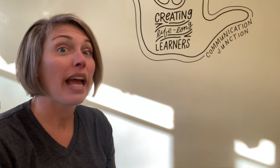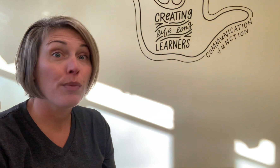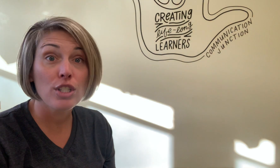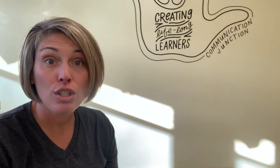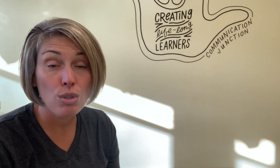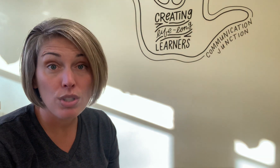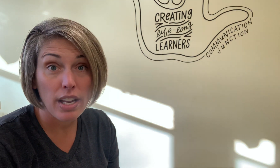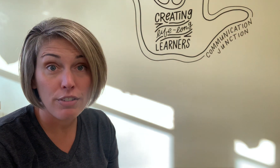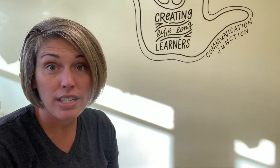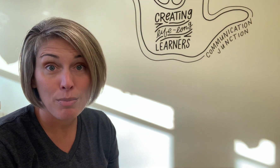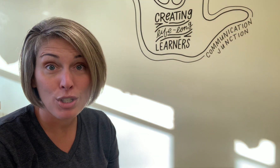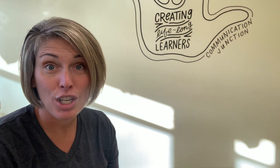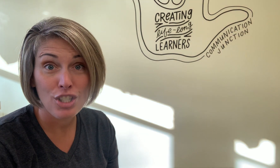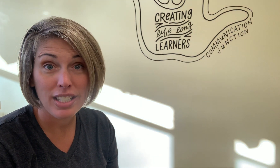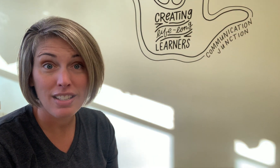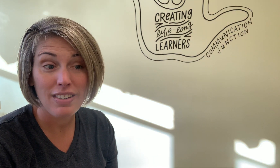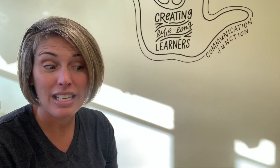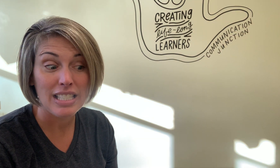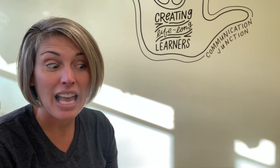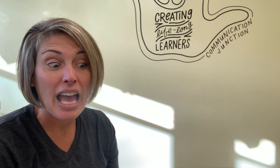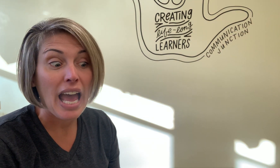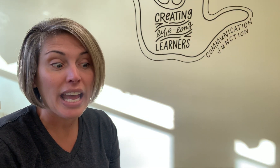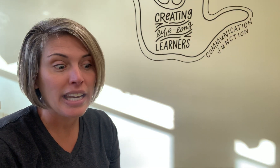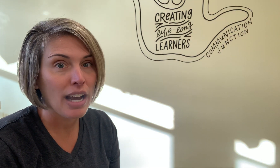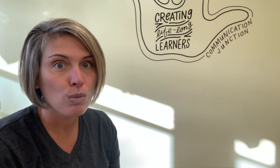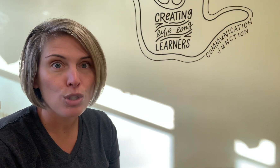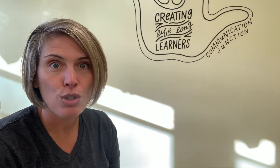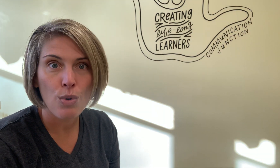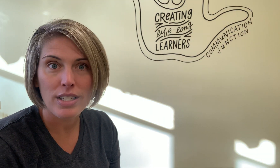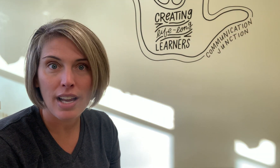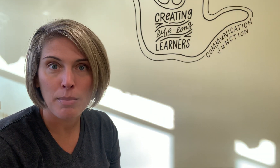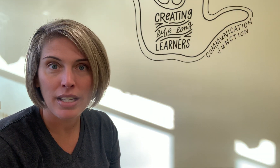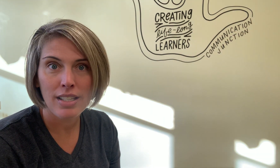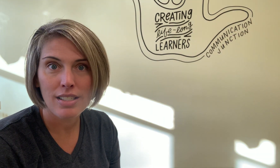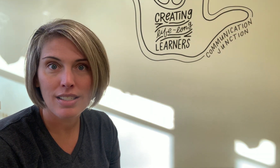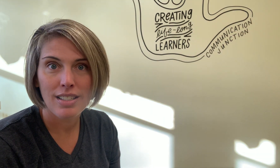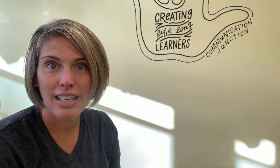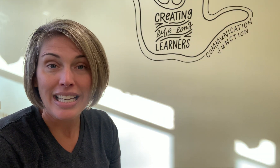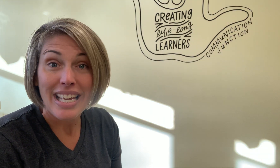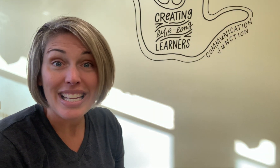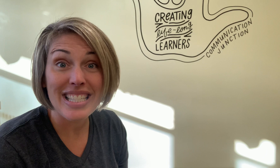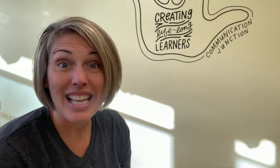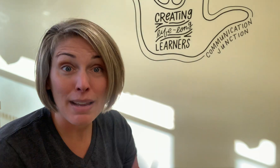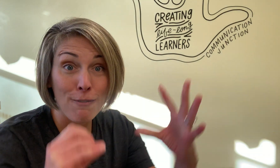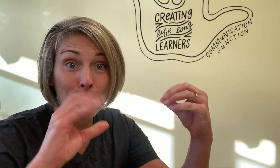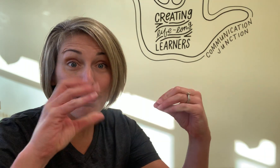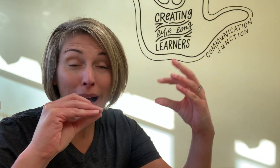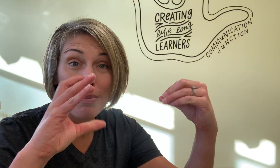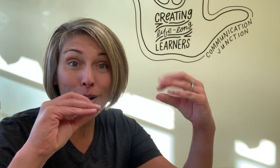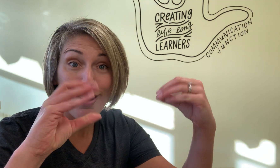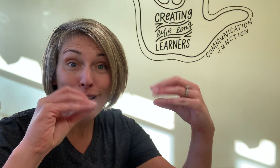we just use it every time we change activities. And now, do you know what time it is? It's time for